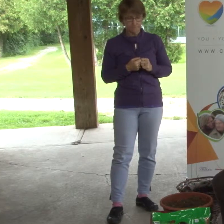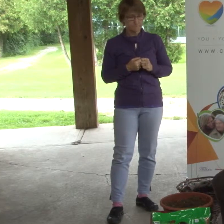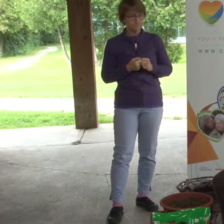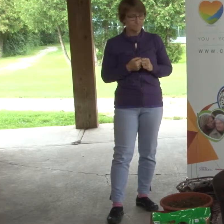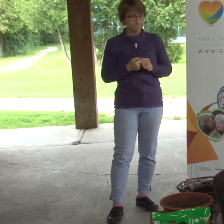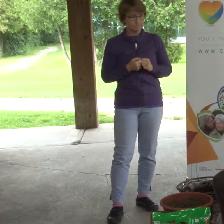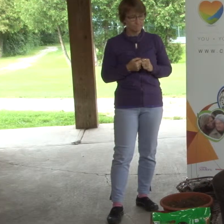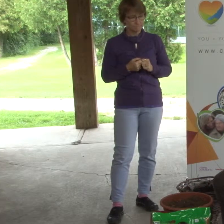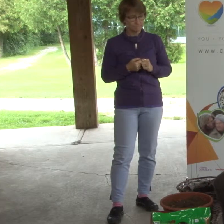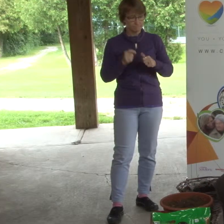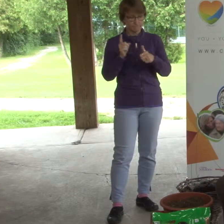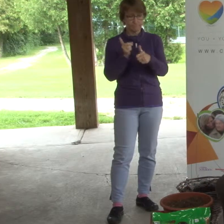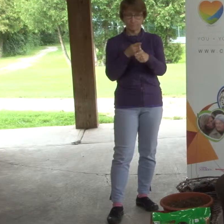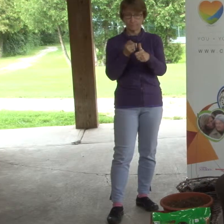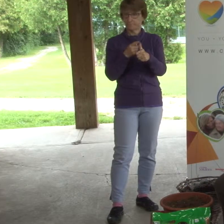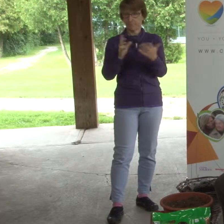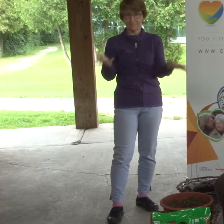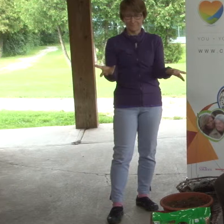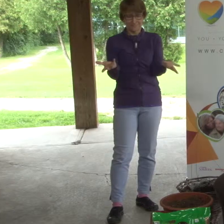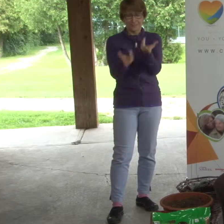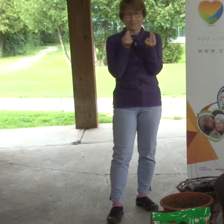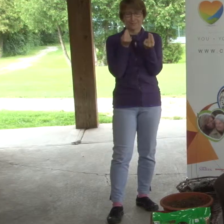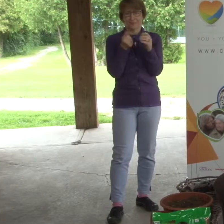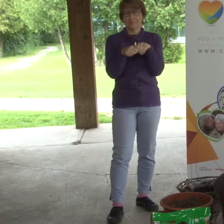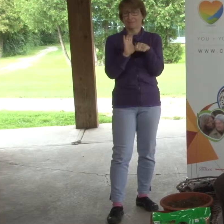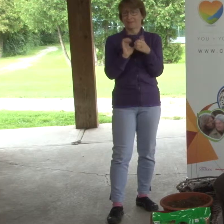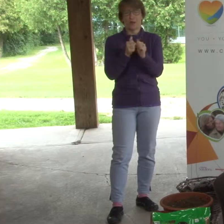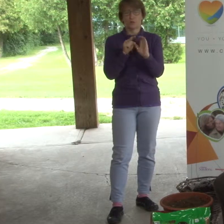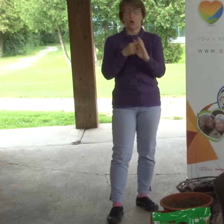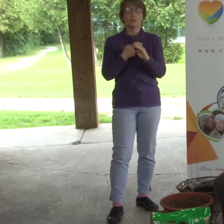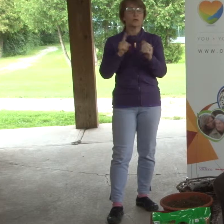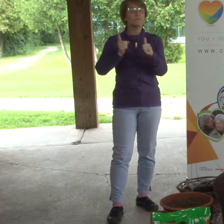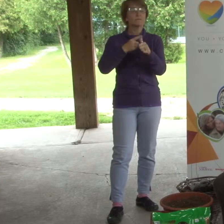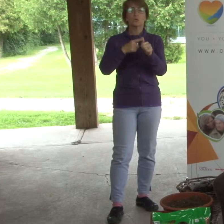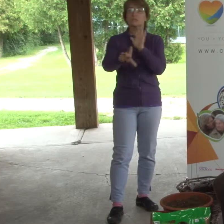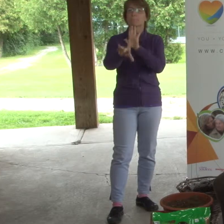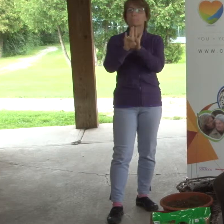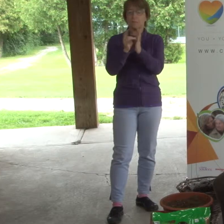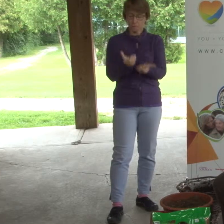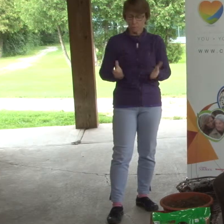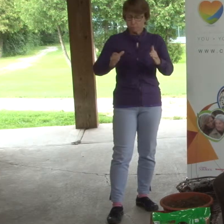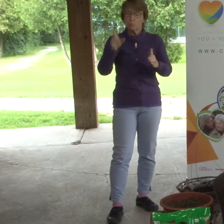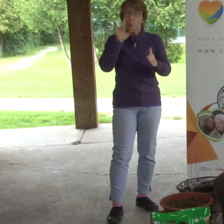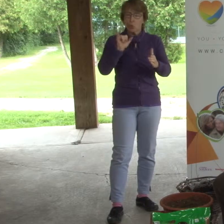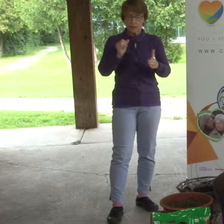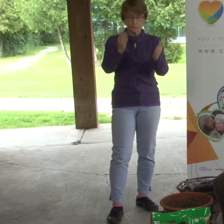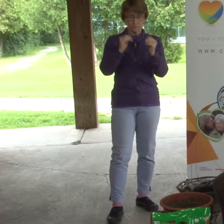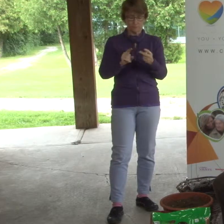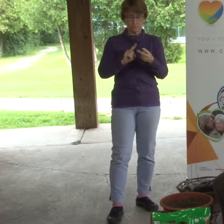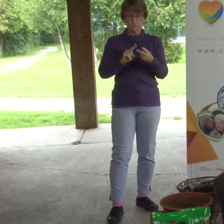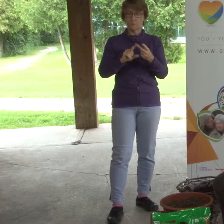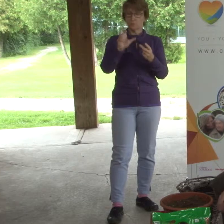So, first of all, how do we start? Number 1, pick your container. Number 2,